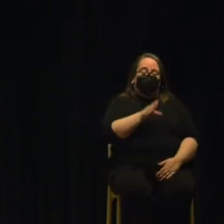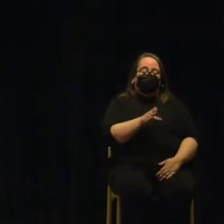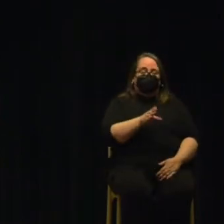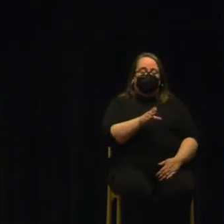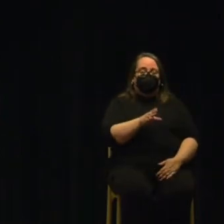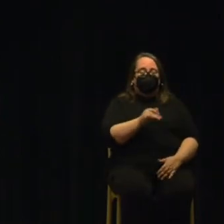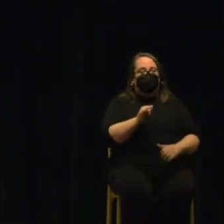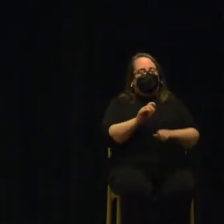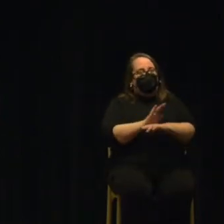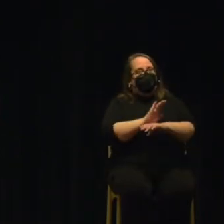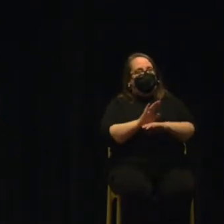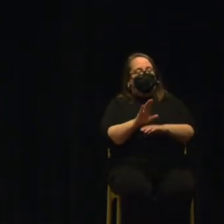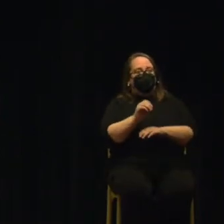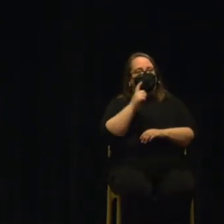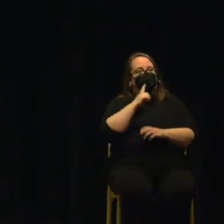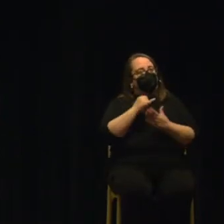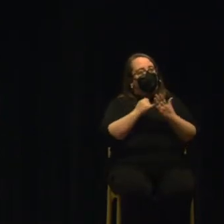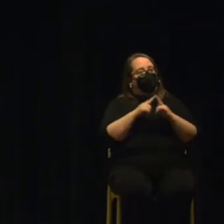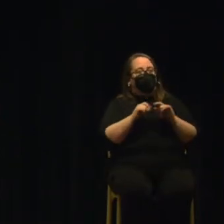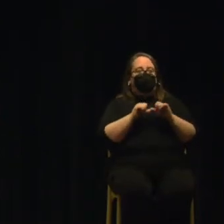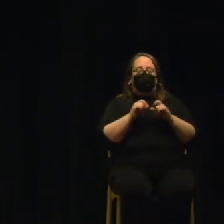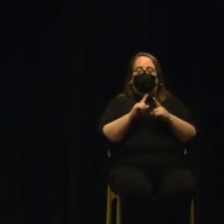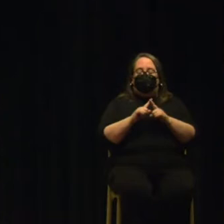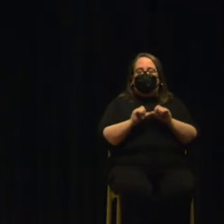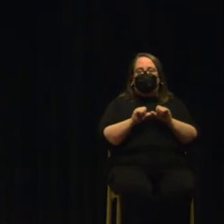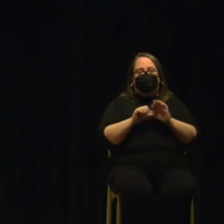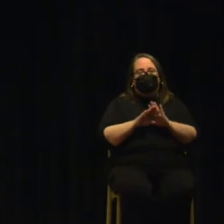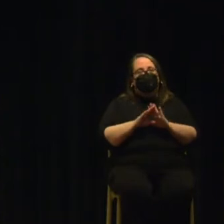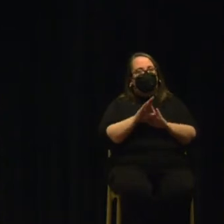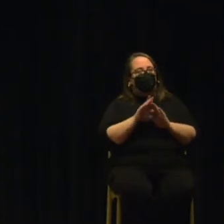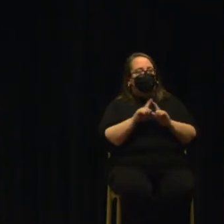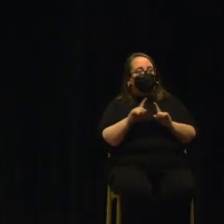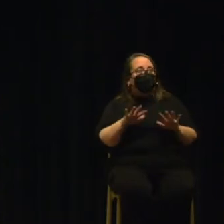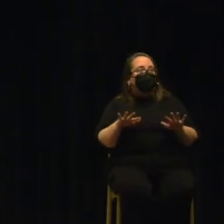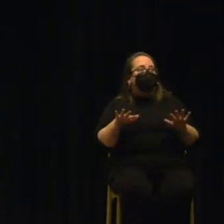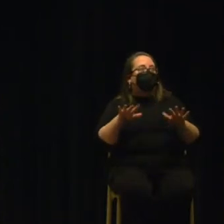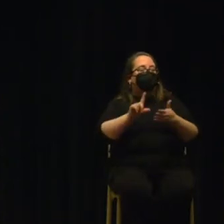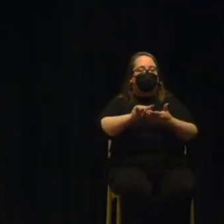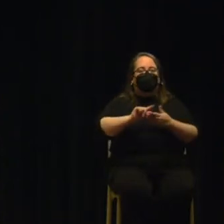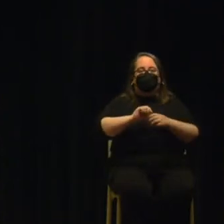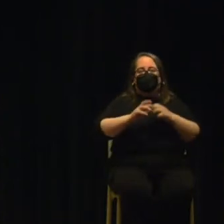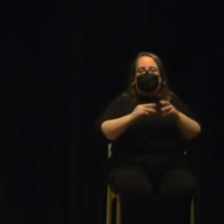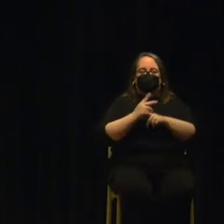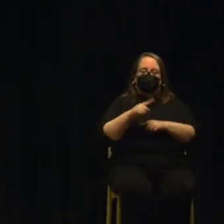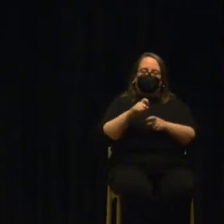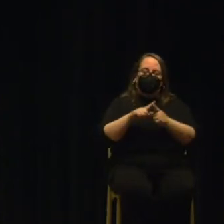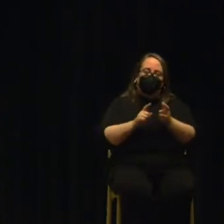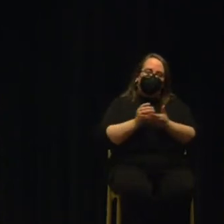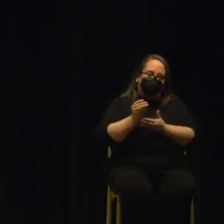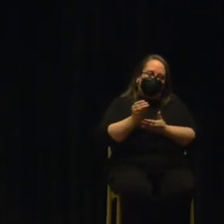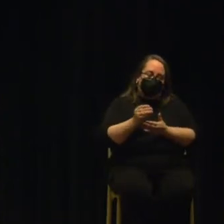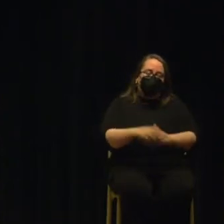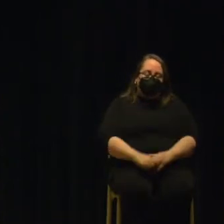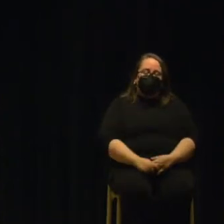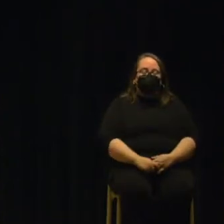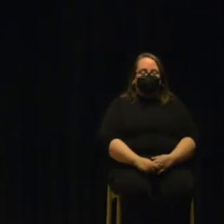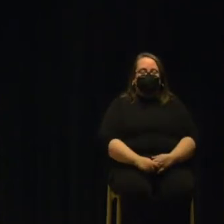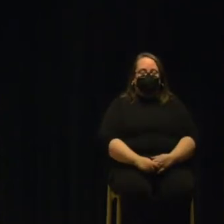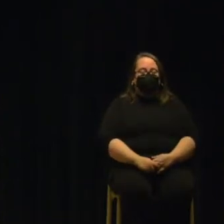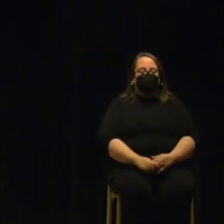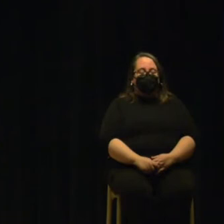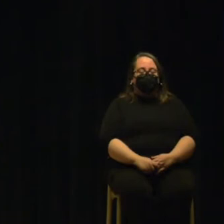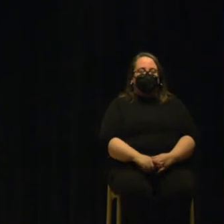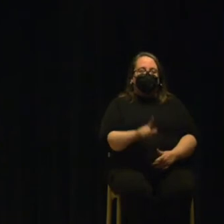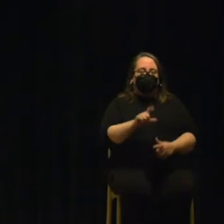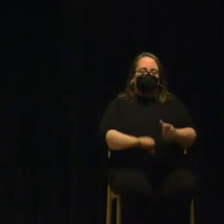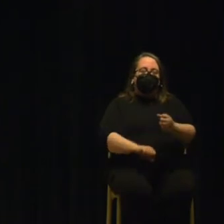this is a business. And in order for art to continue to be made and to exist in the world, we do unfortunately have to put our money behind